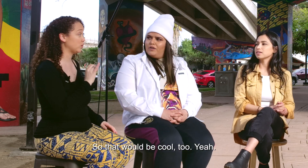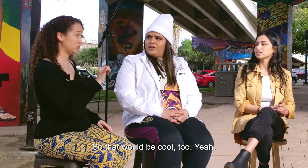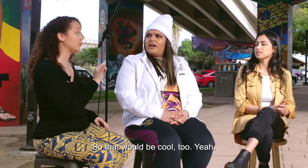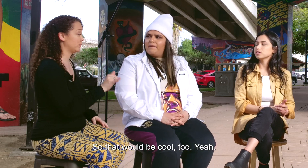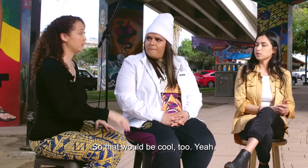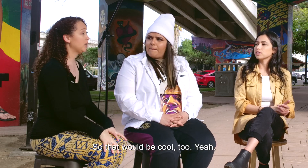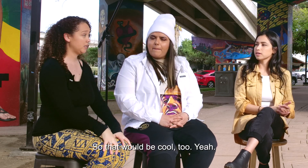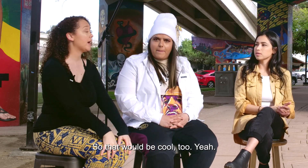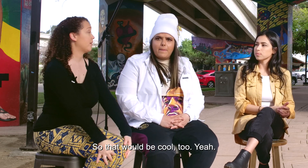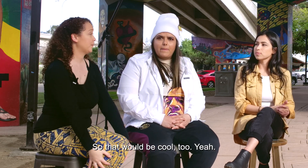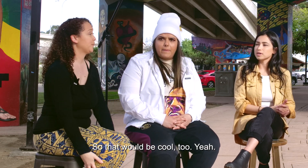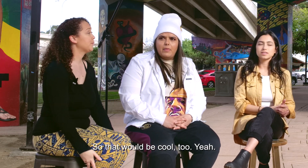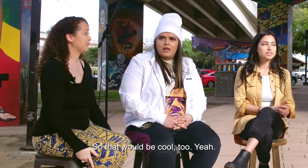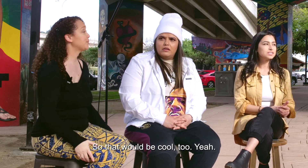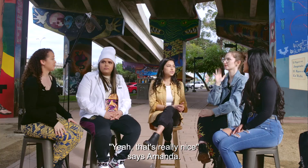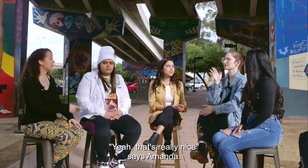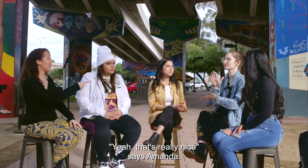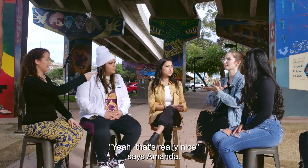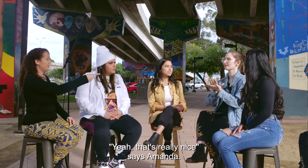would be cool too.